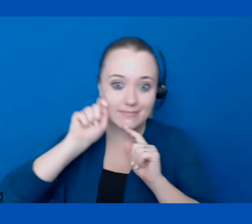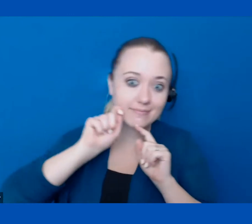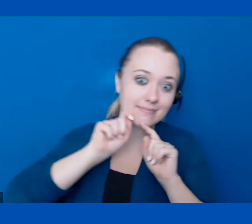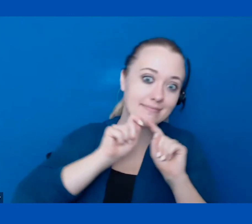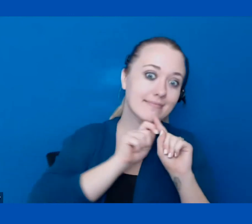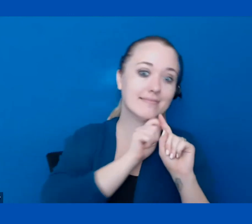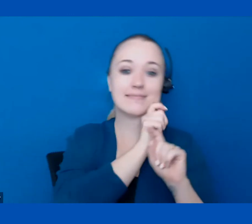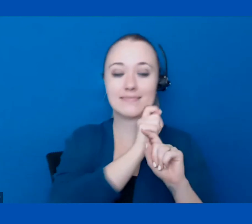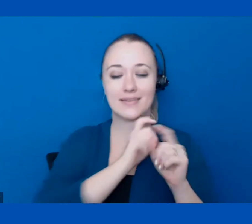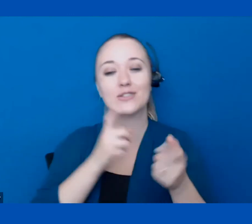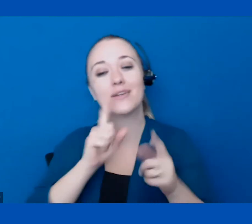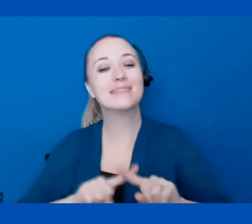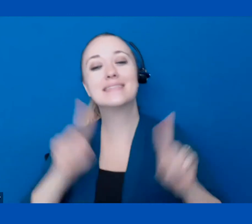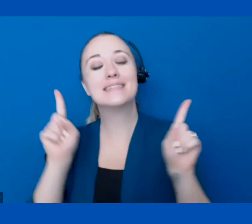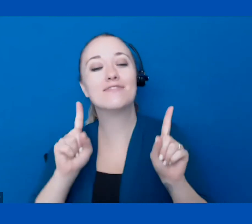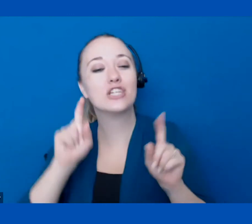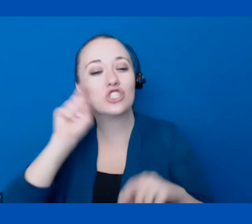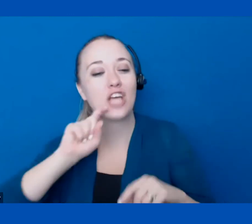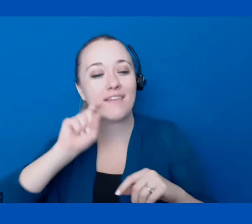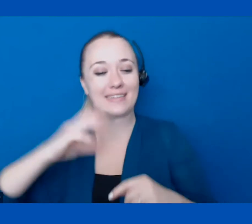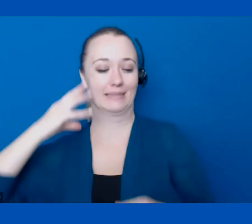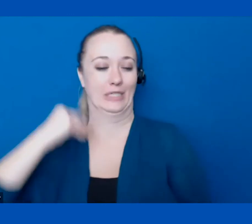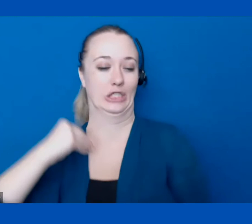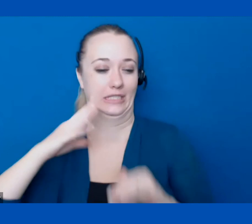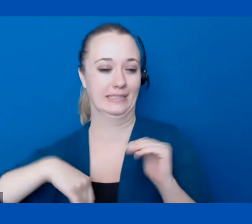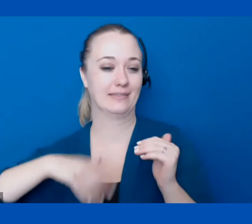So it's just a different shaving experience.